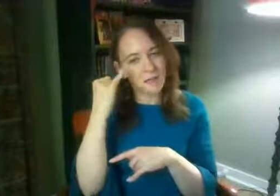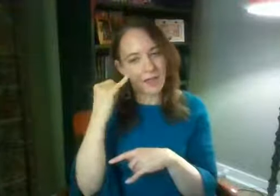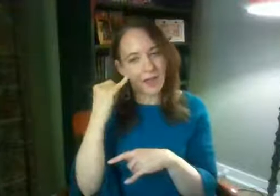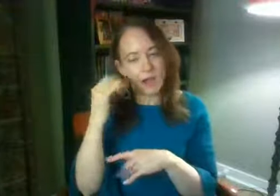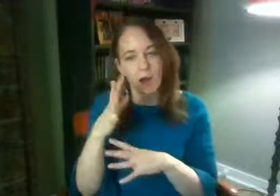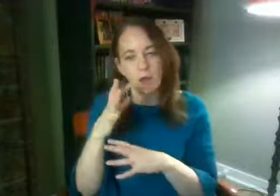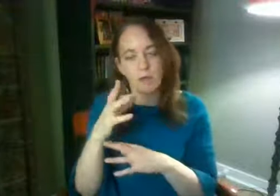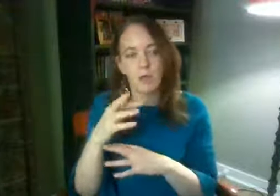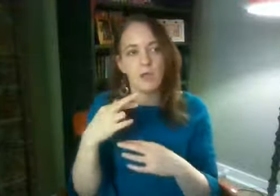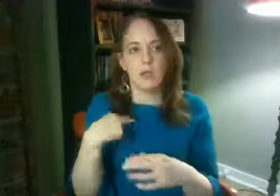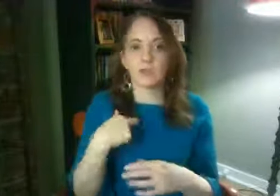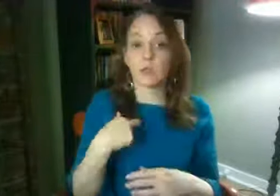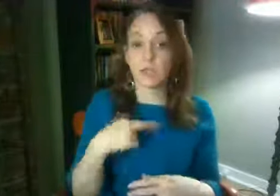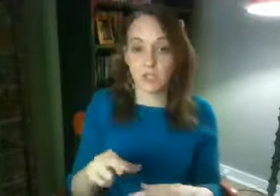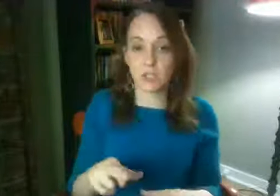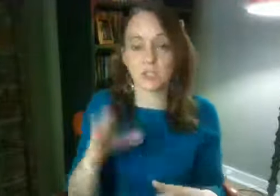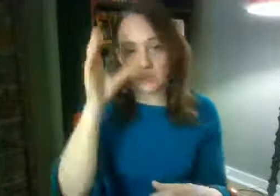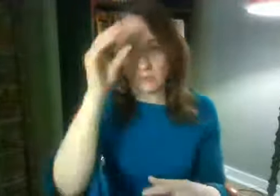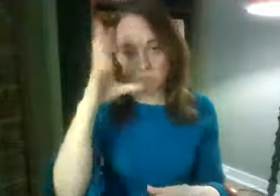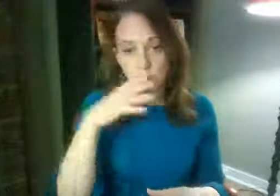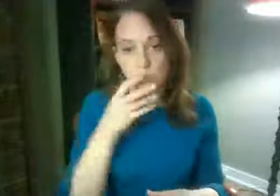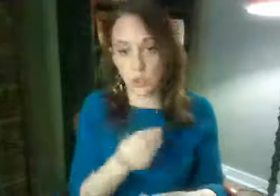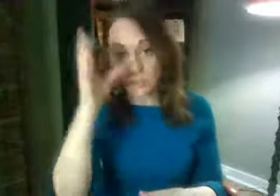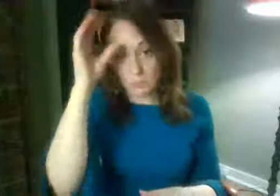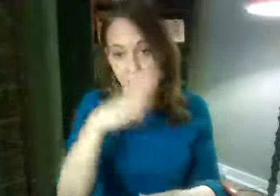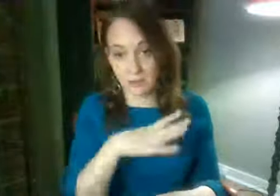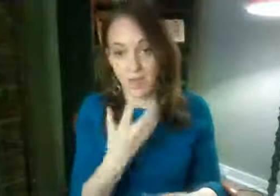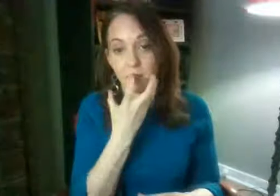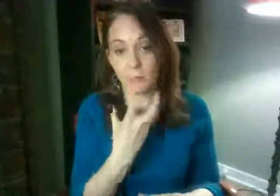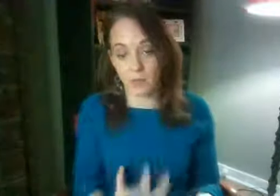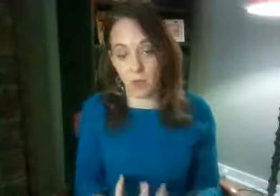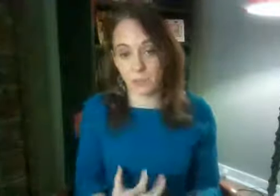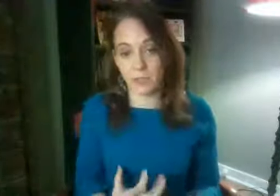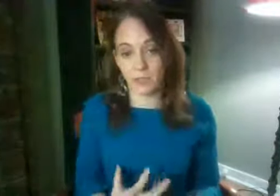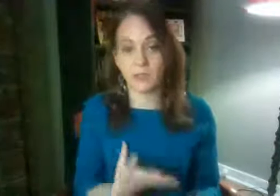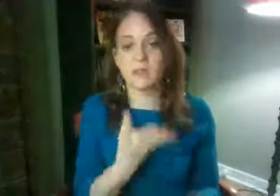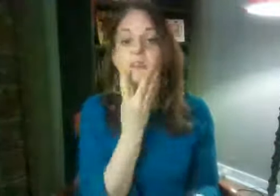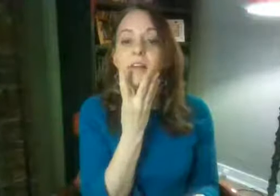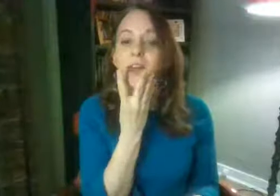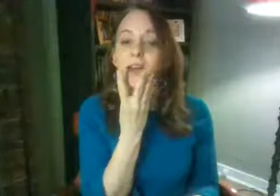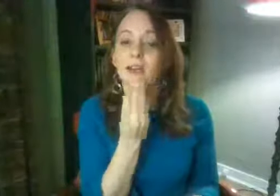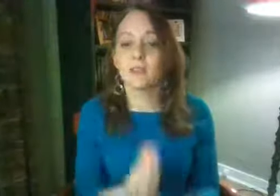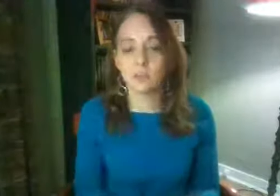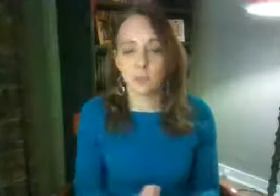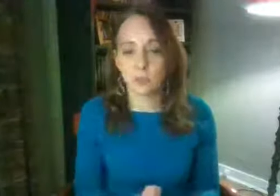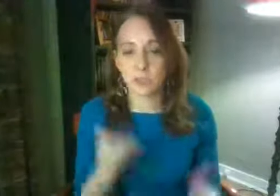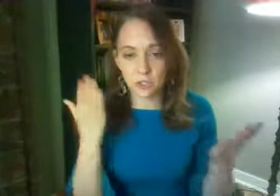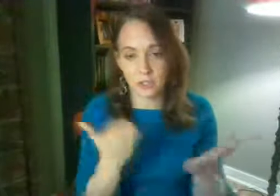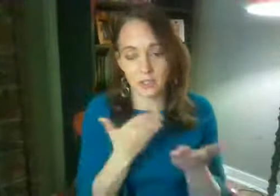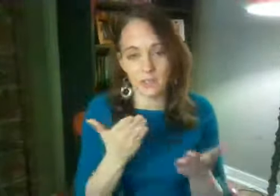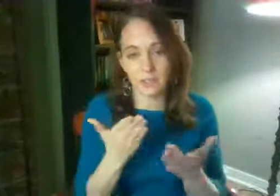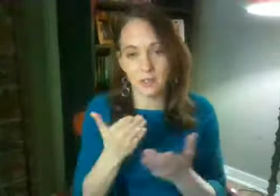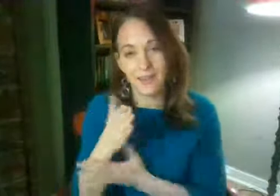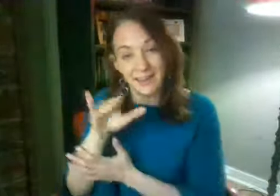idea of religious Jewish men having a big long beard. That sign Jewish here